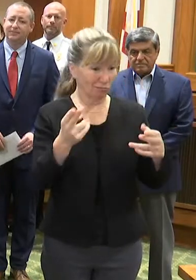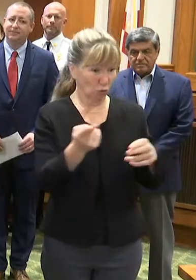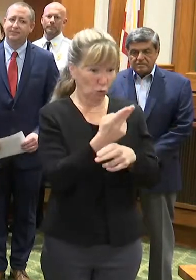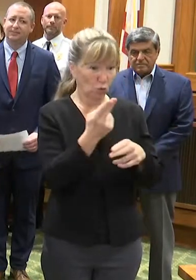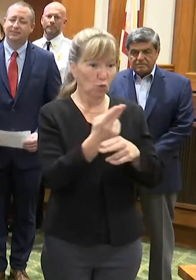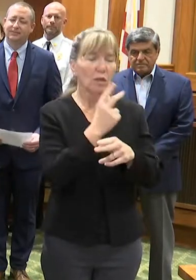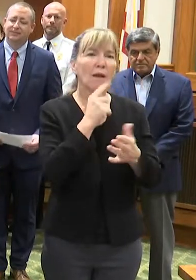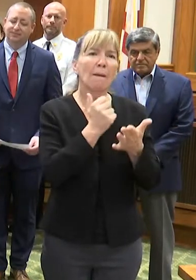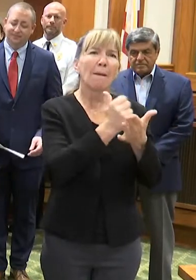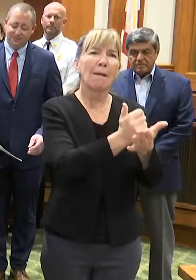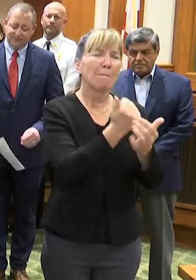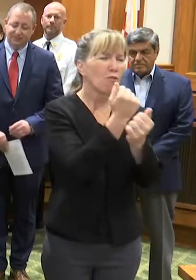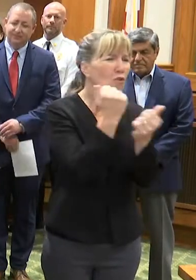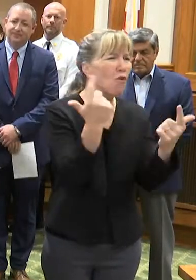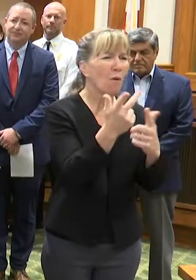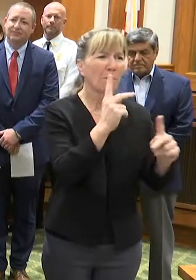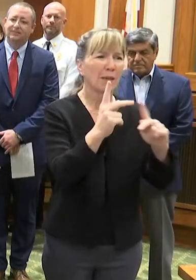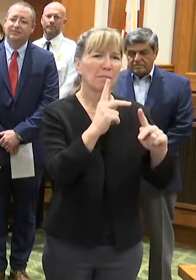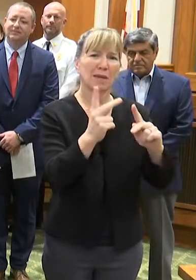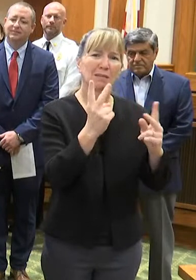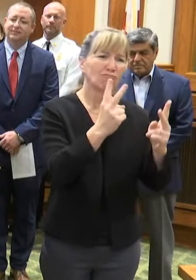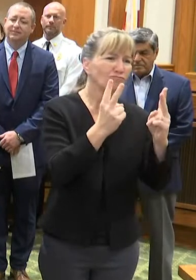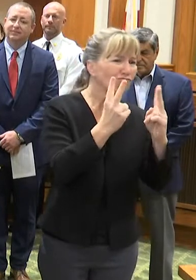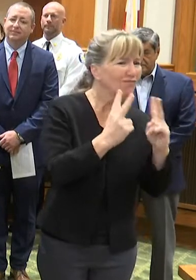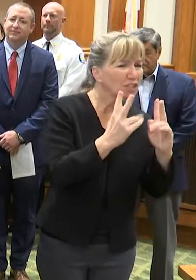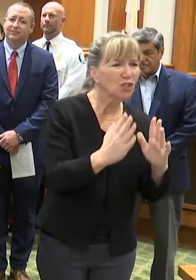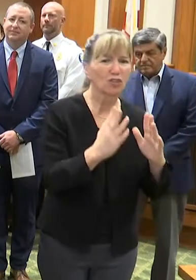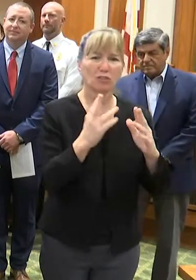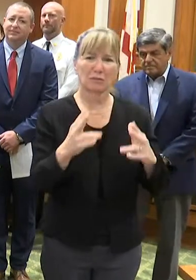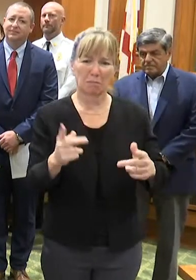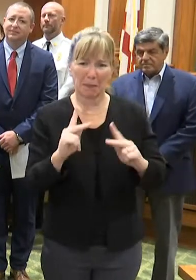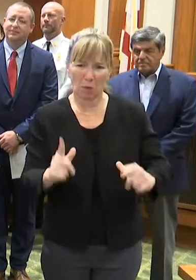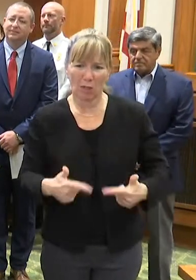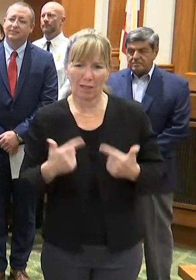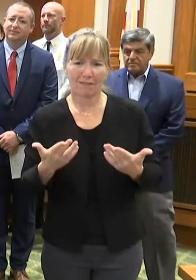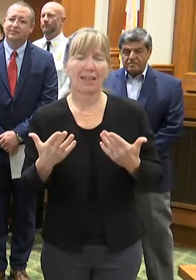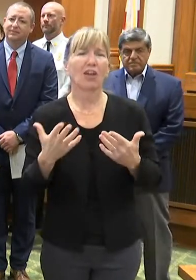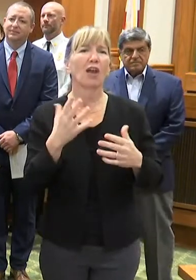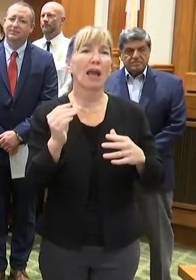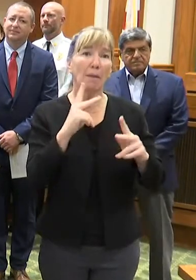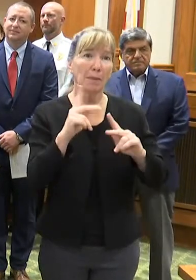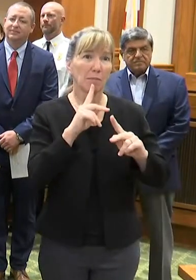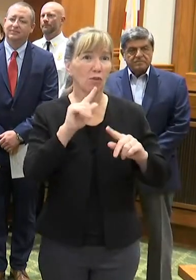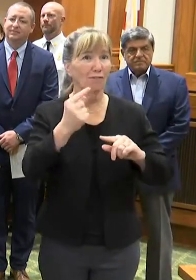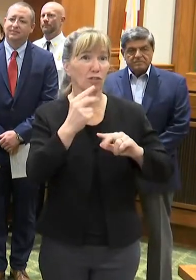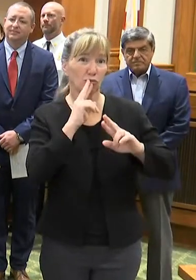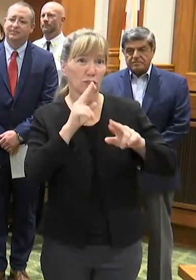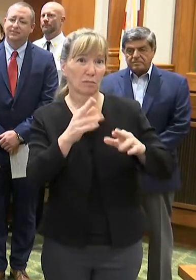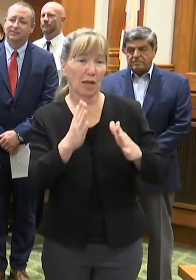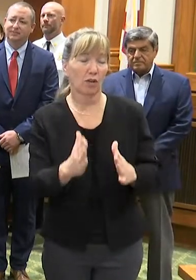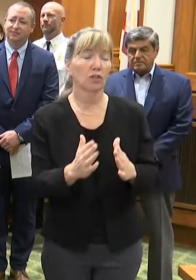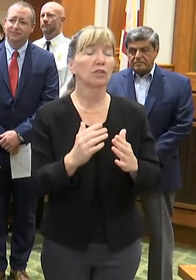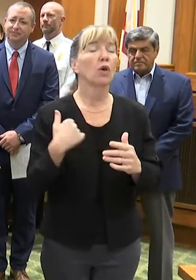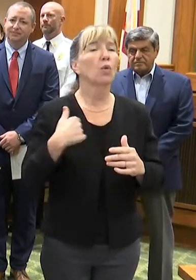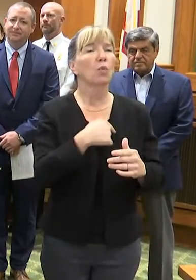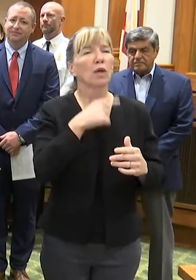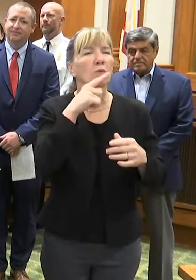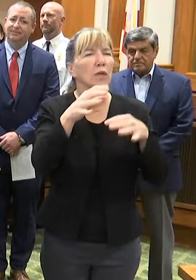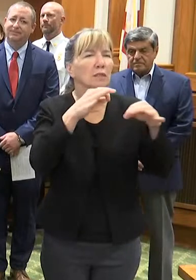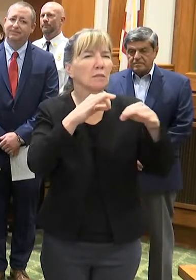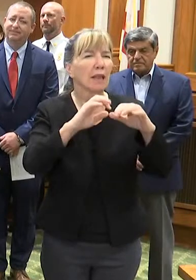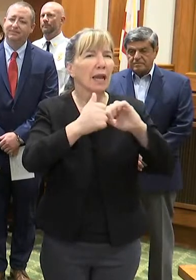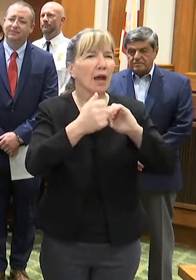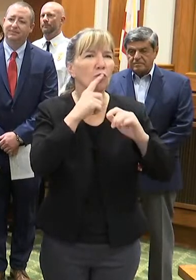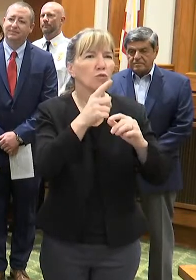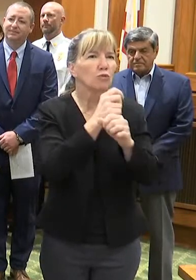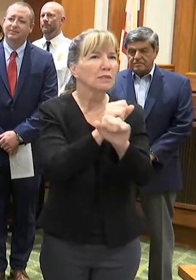and also the first responders. You will hear shortly from Ben about the do's and don'ts to help you successfully text.